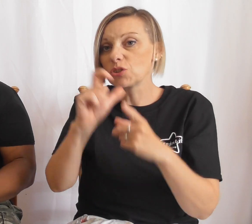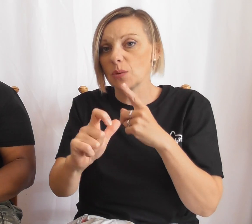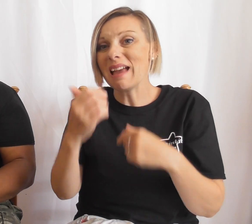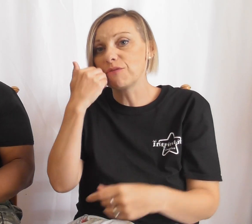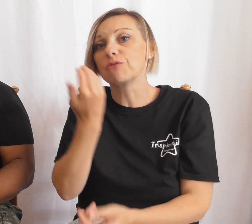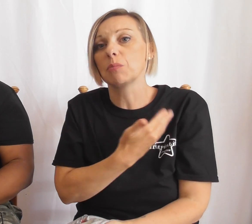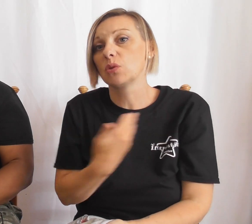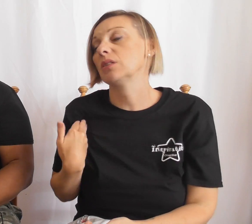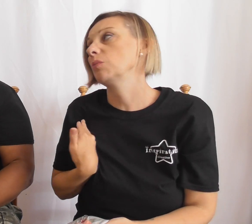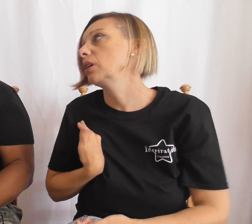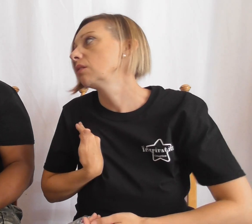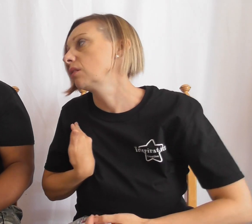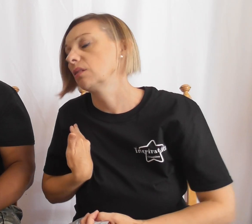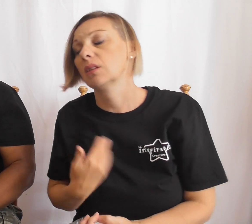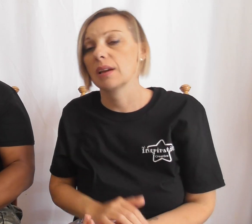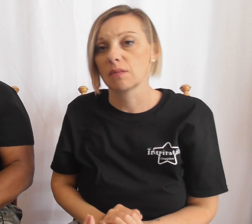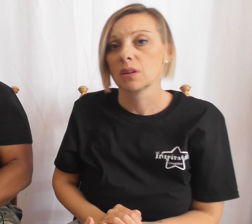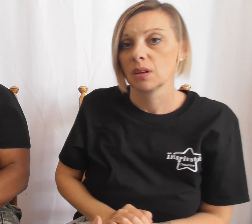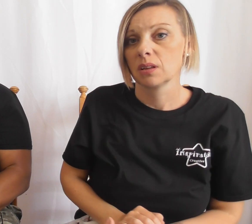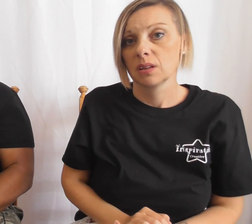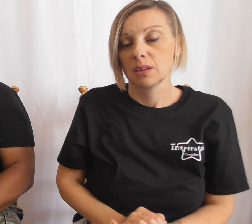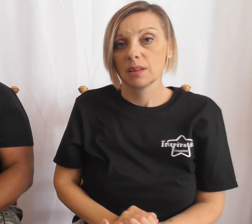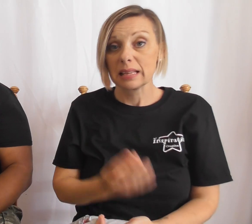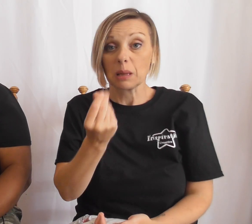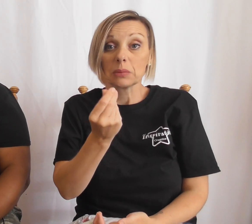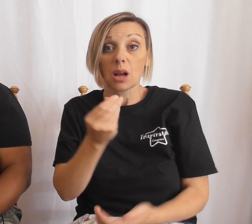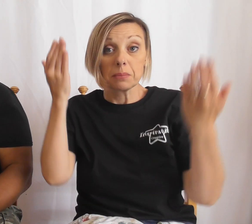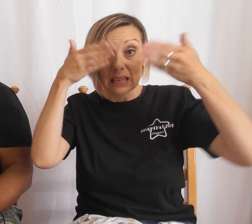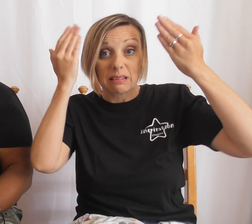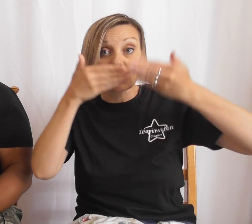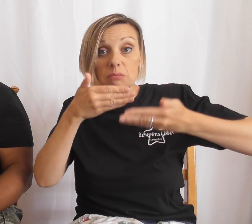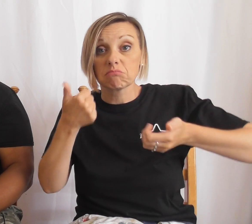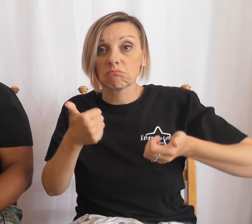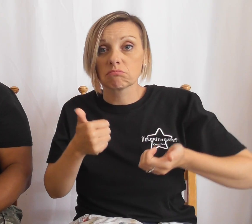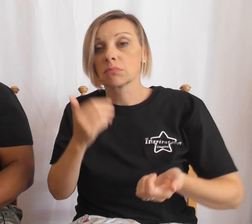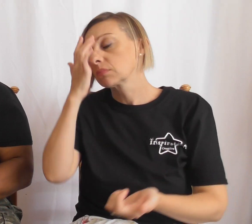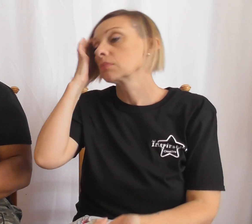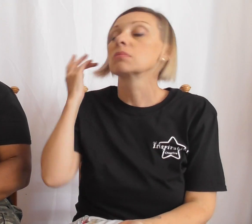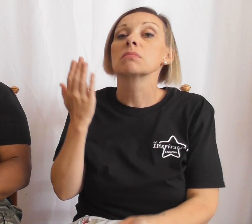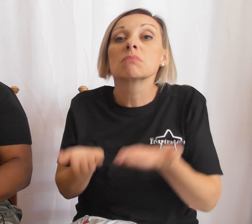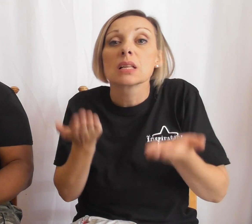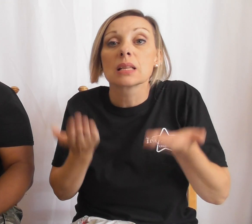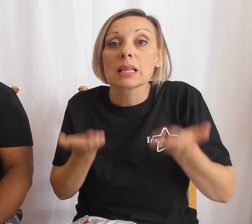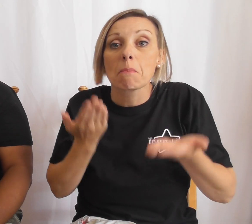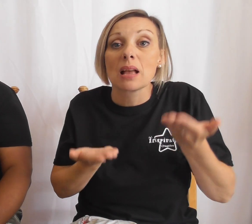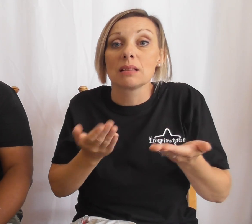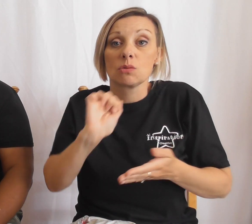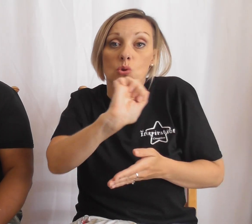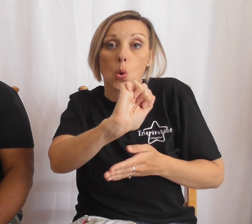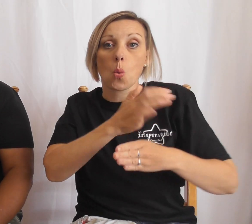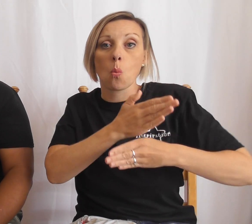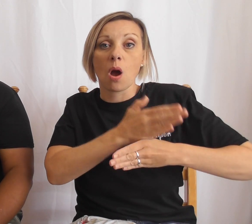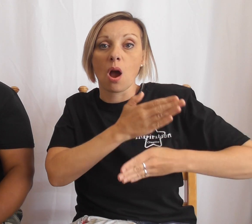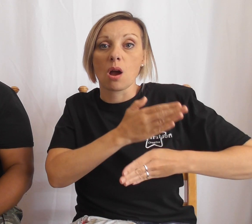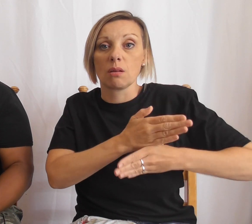So we have to do it every morning, don't we? Every morning, Yeah. Sometimes in the evening. Depends what you've been doing. If you've got a sweaty job, you'll come